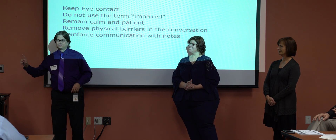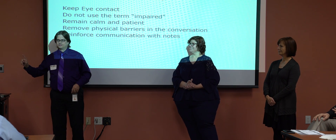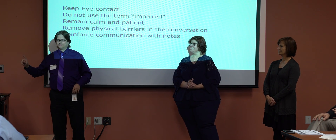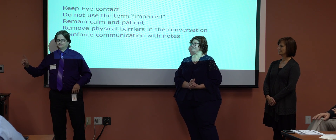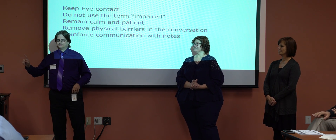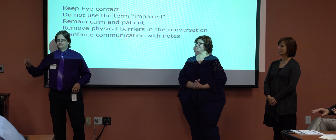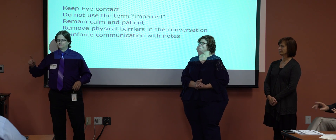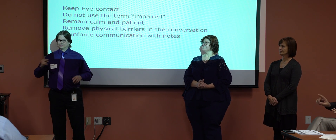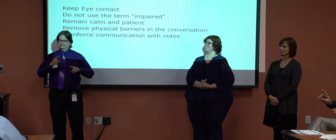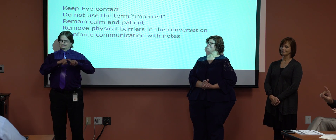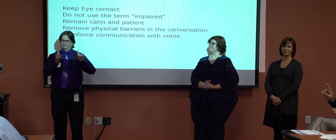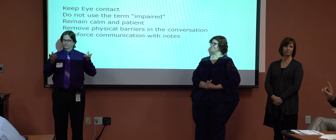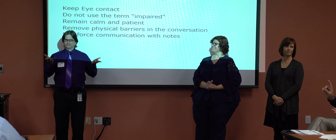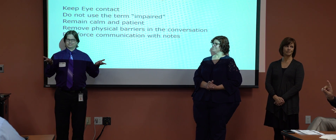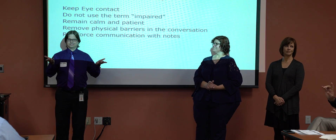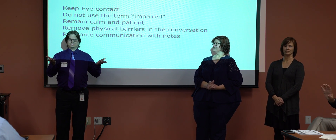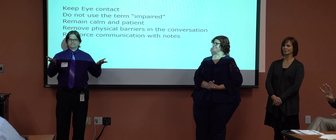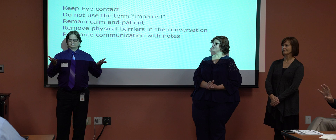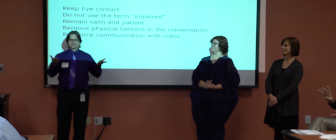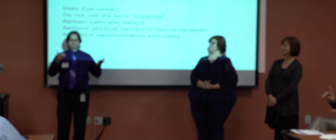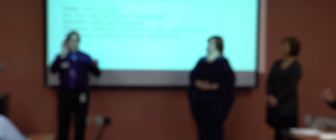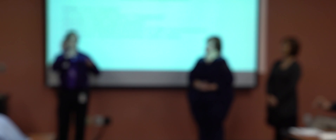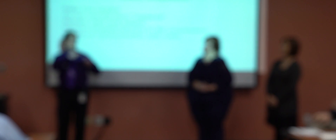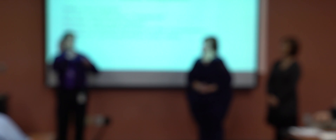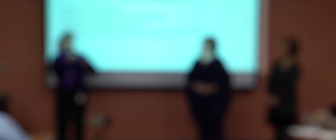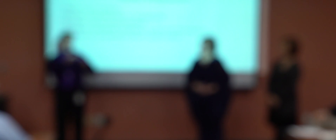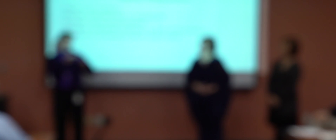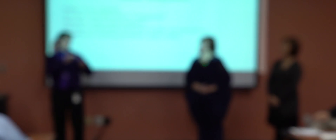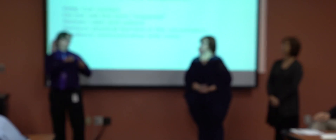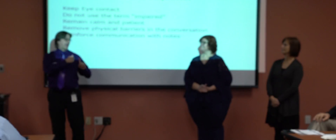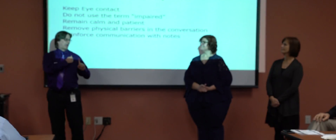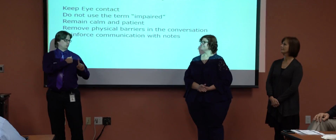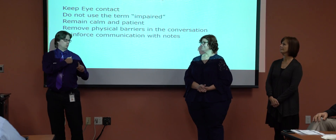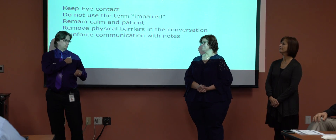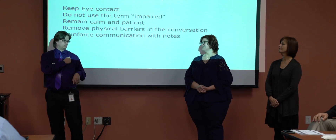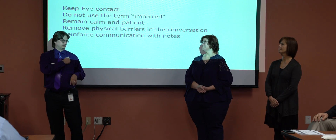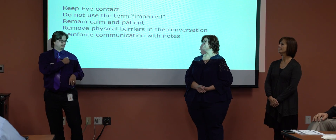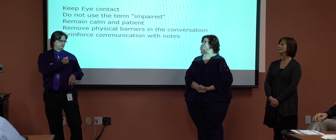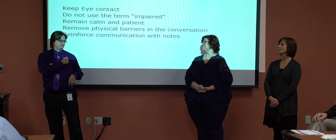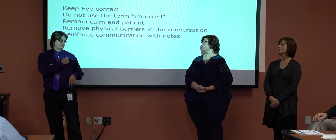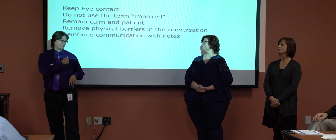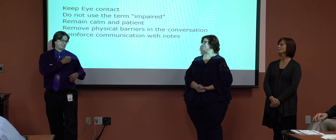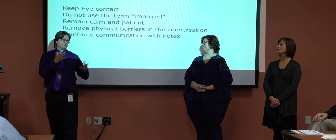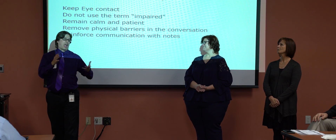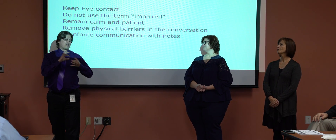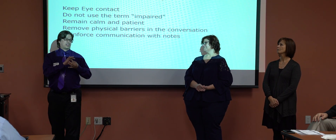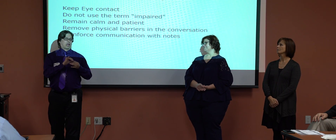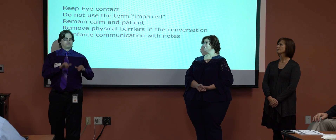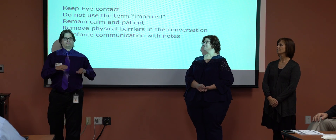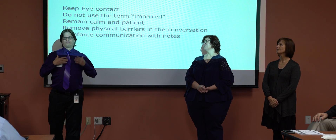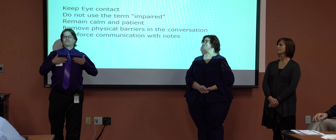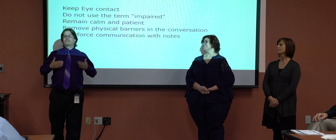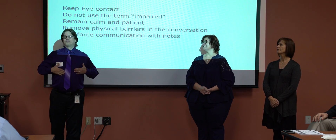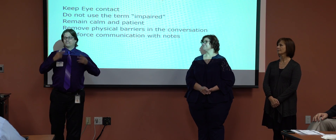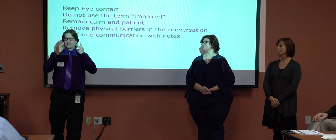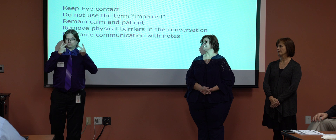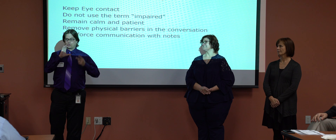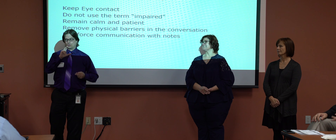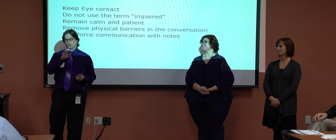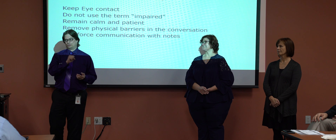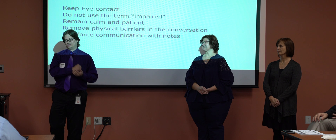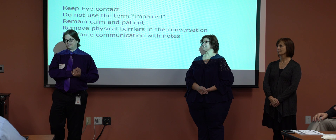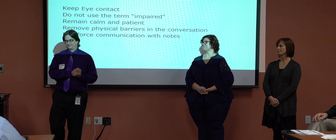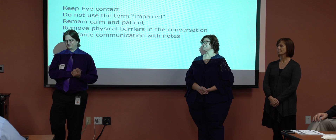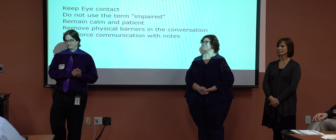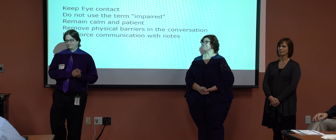So they you know, held up a finger, I'll be back, and then they walked away. But perception is important, and you